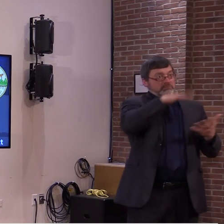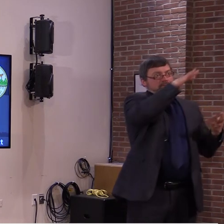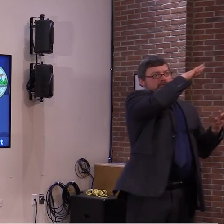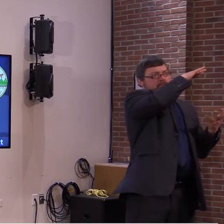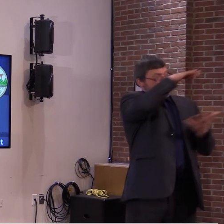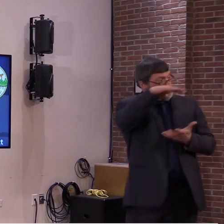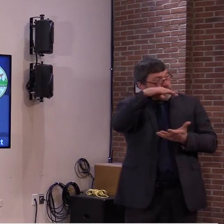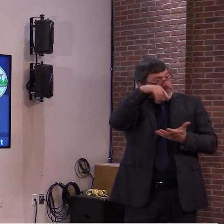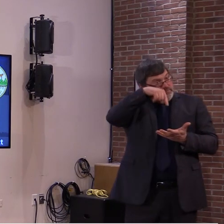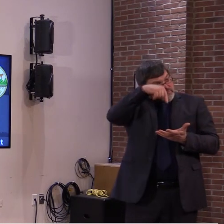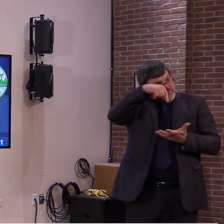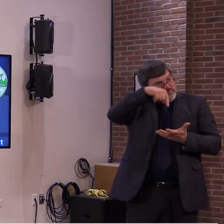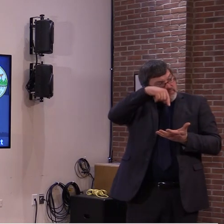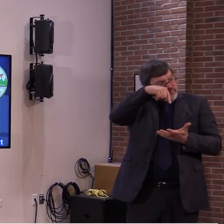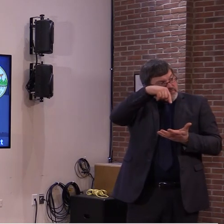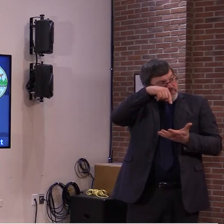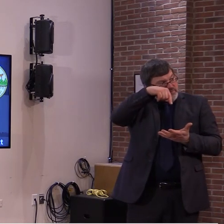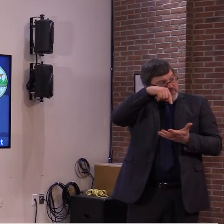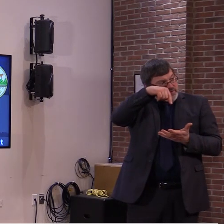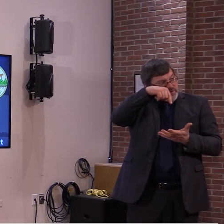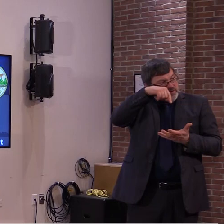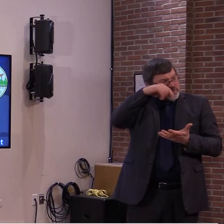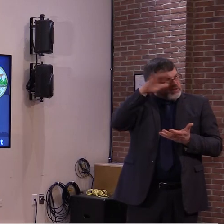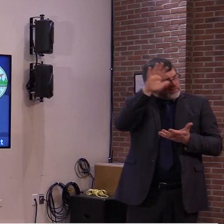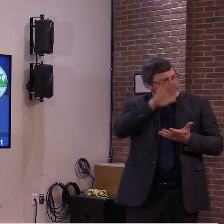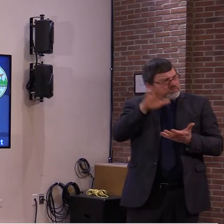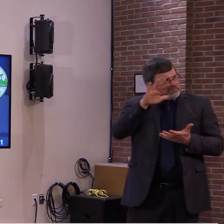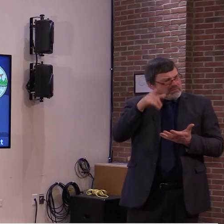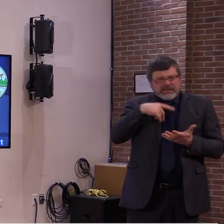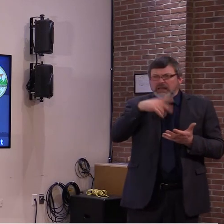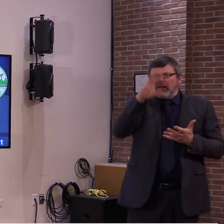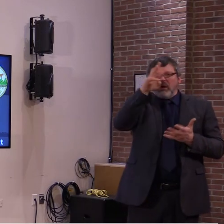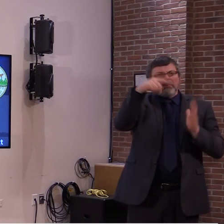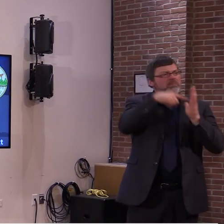consider putting that on the dashboard as well going forward.